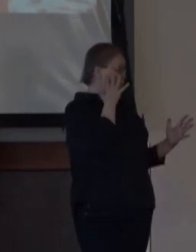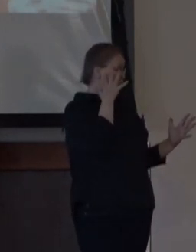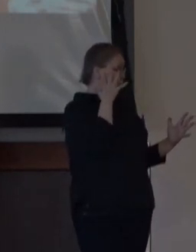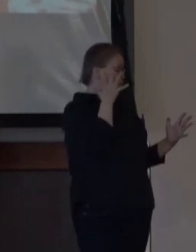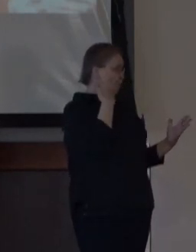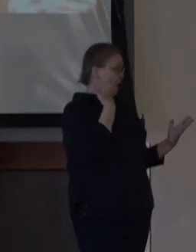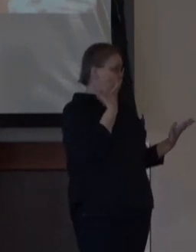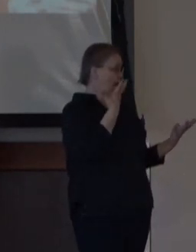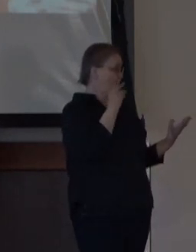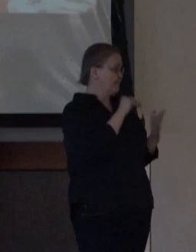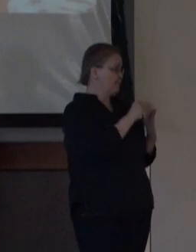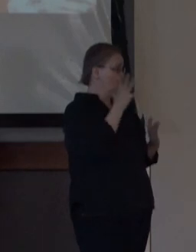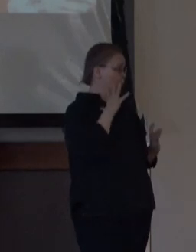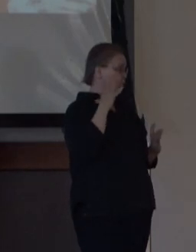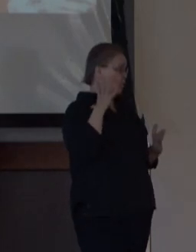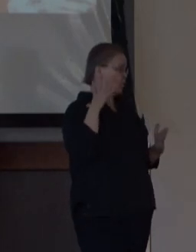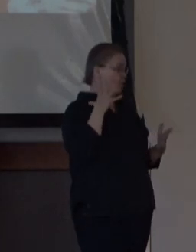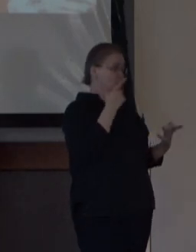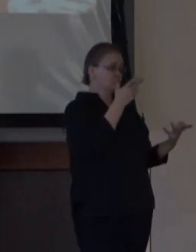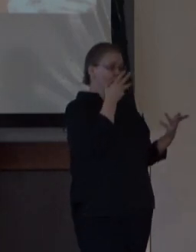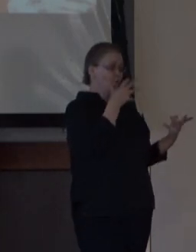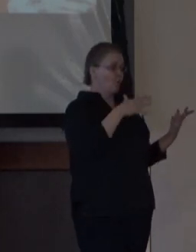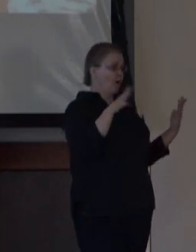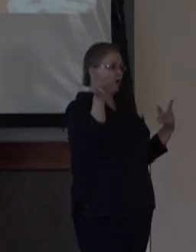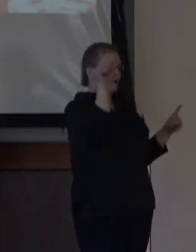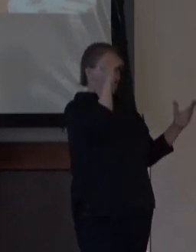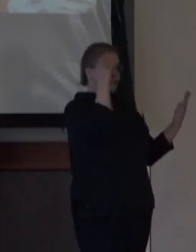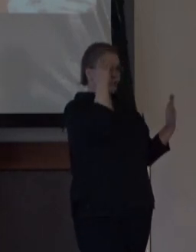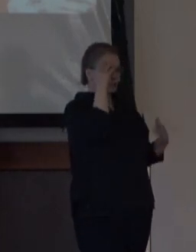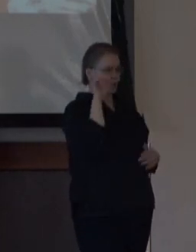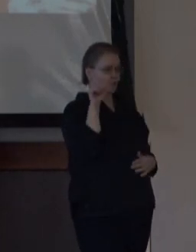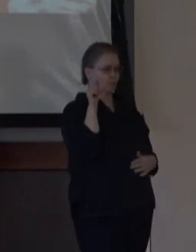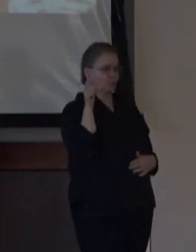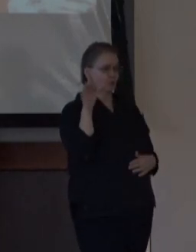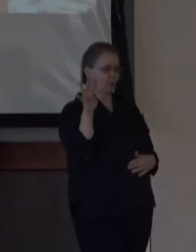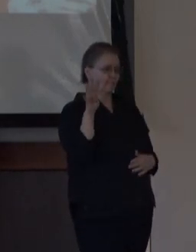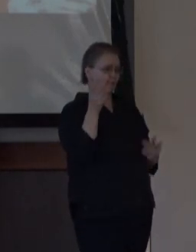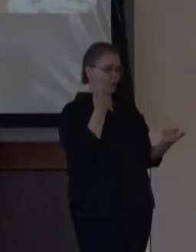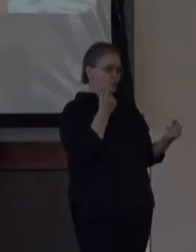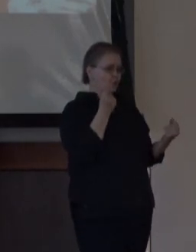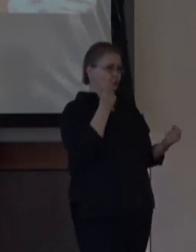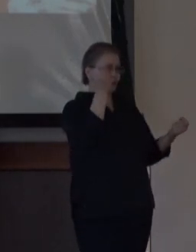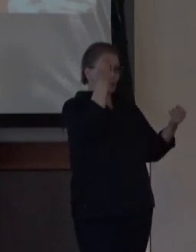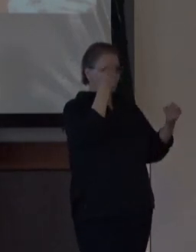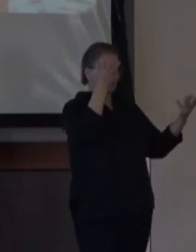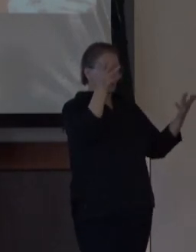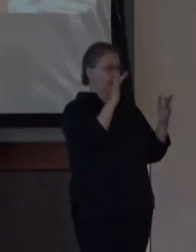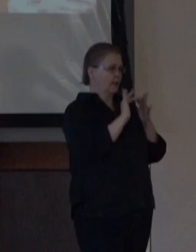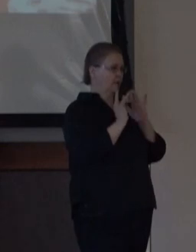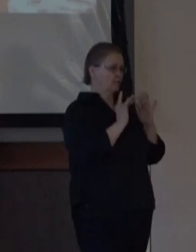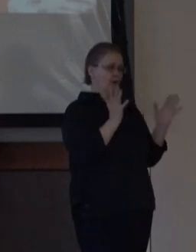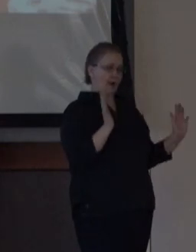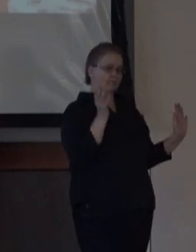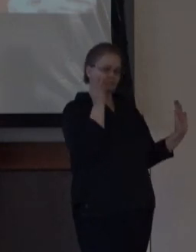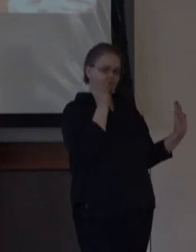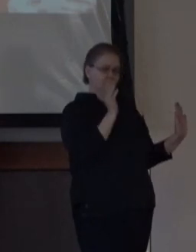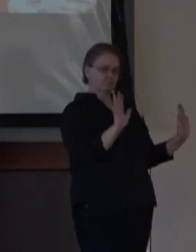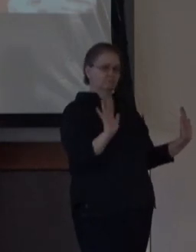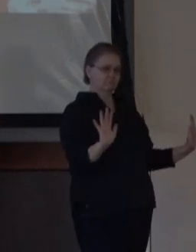And you may not want some of the things you did in 2024 to be on social media or to be out there in the internet. I'm just saying.